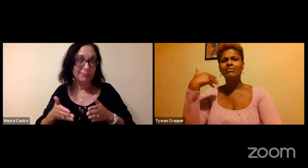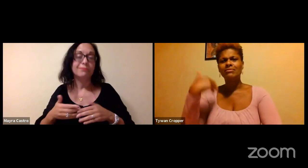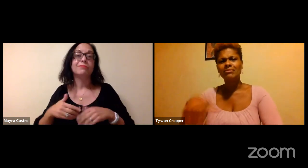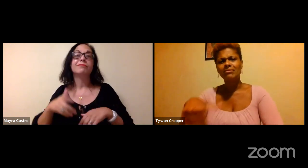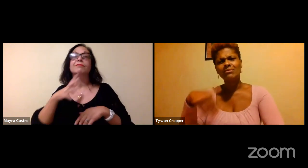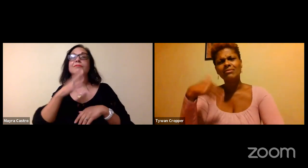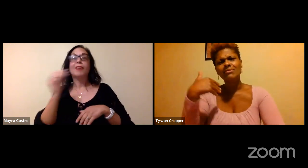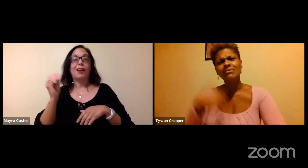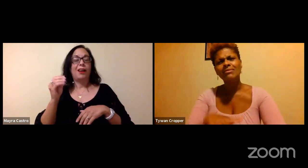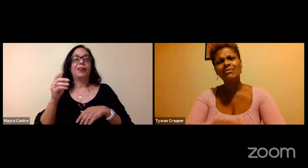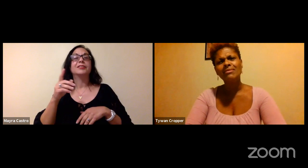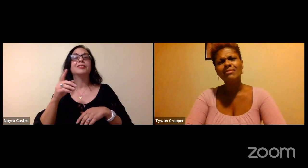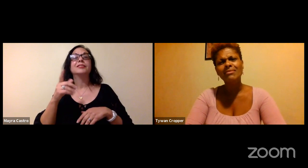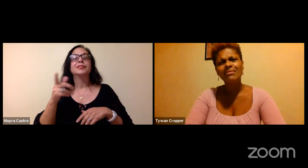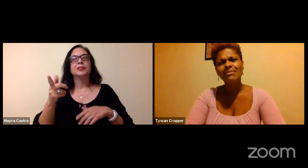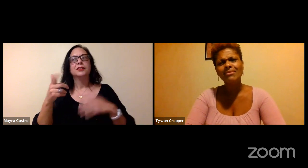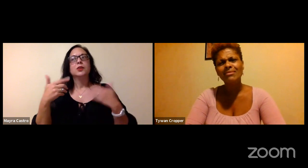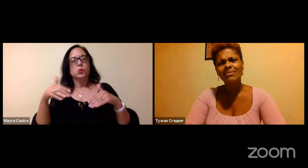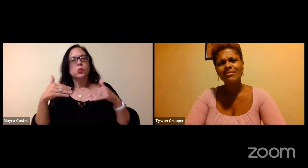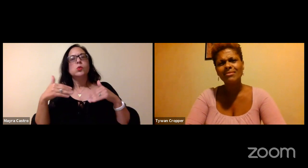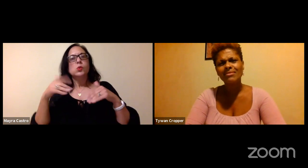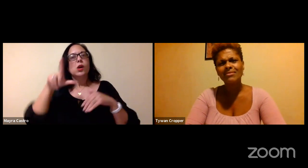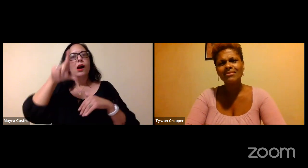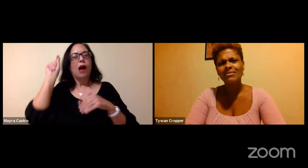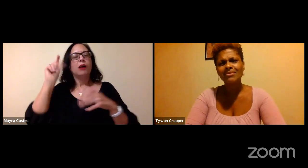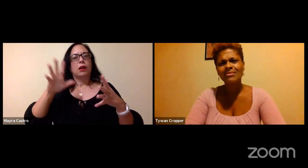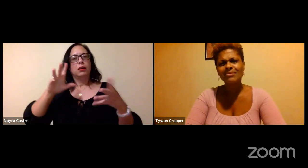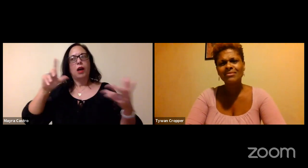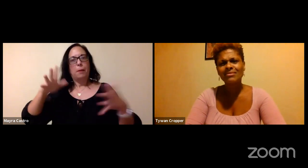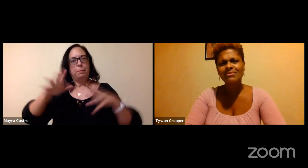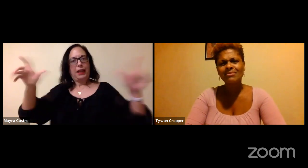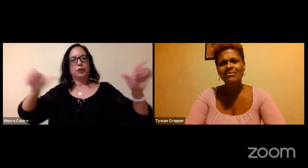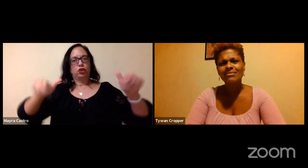my life, made me a better person.